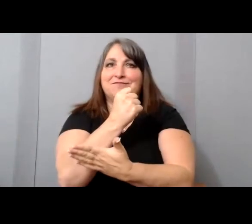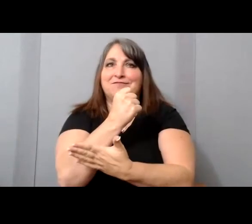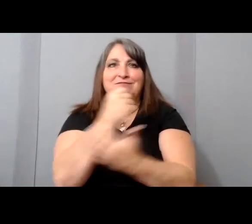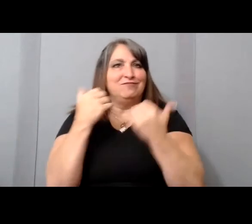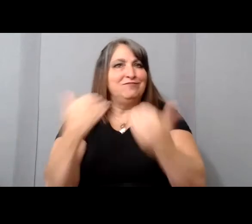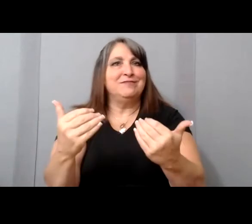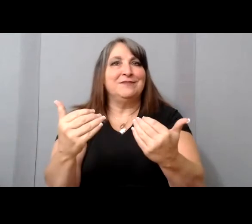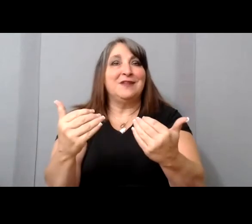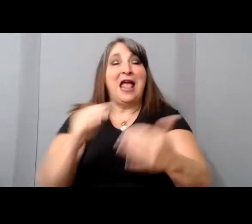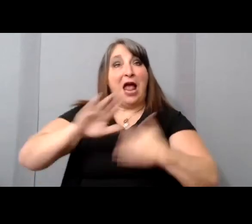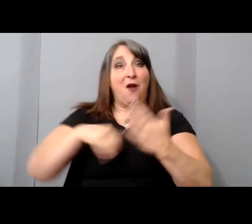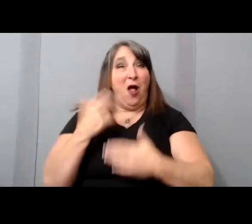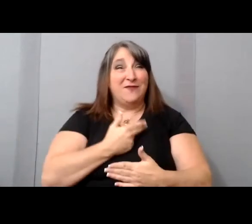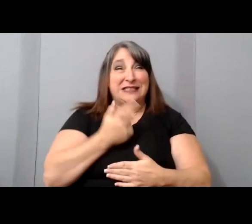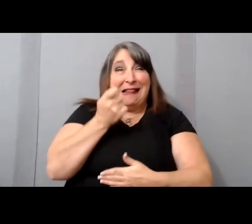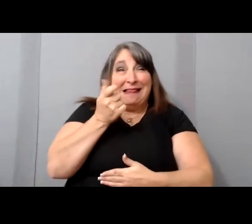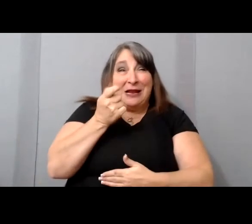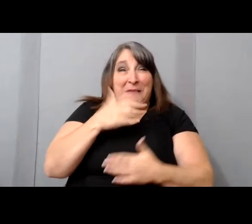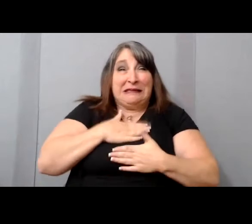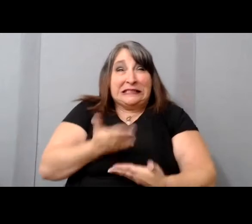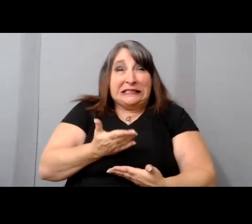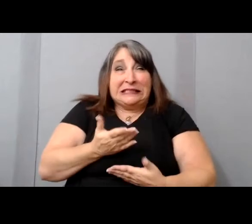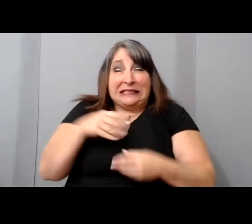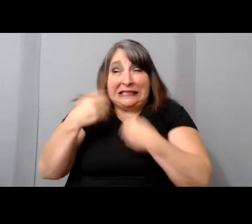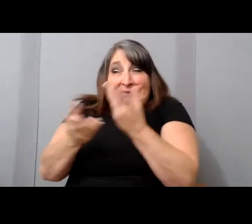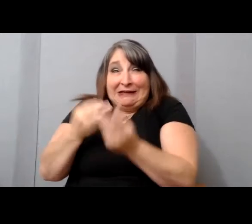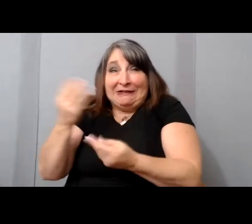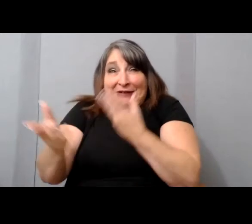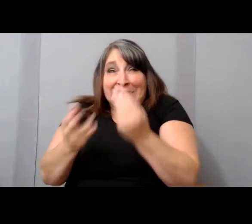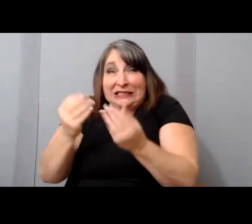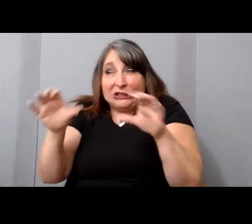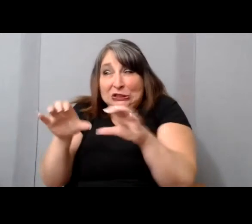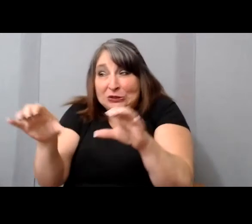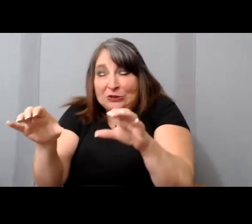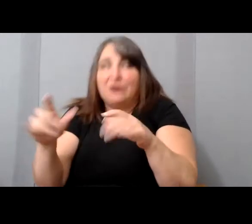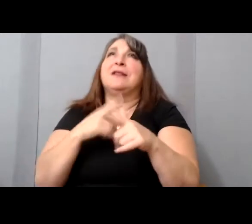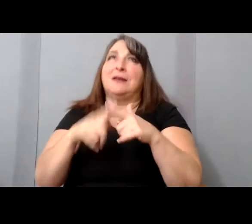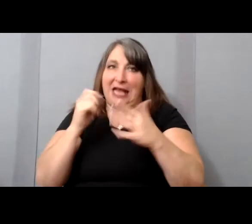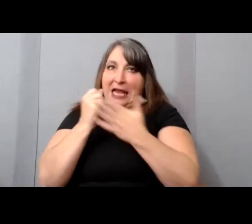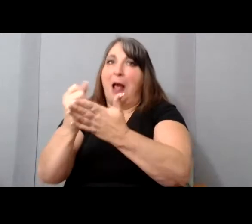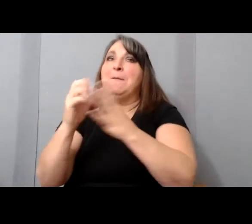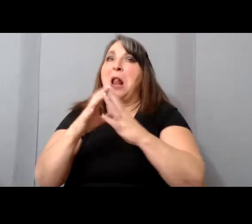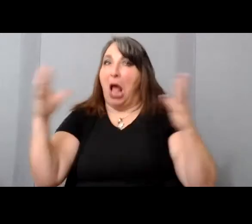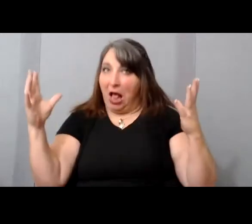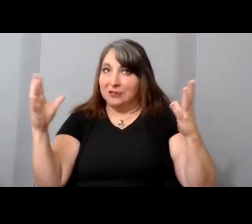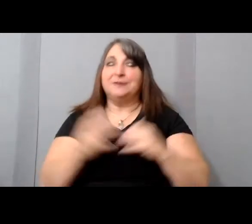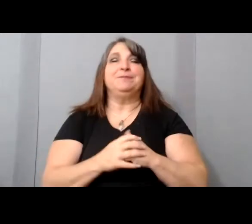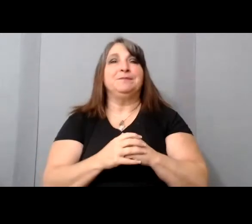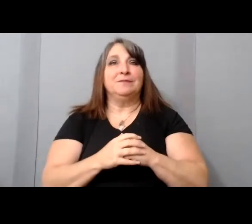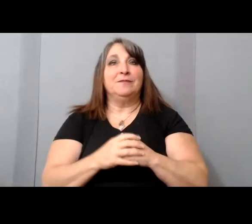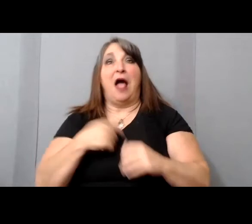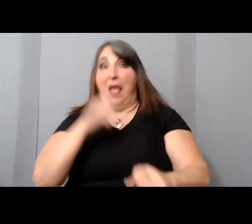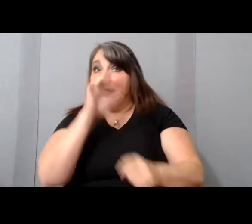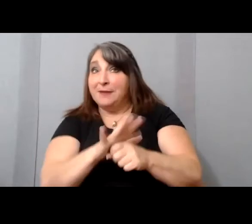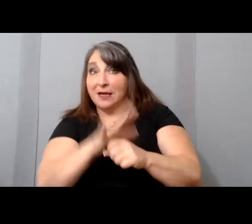us just give a little, we can do big things to pitch in. And so I'm committed to it. I hope you are